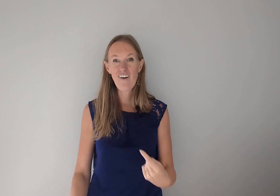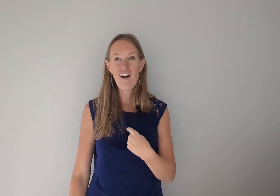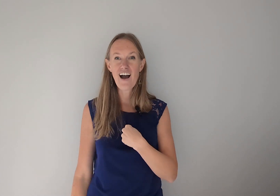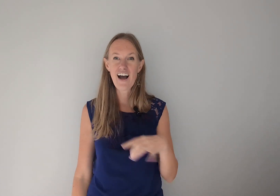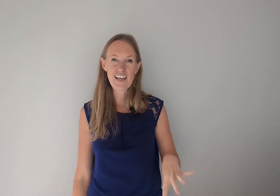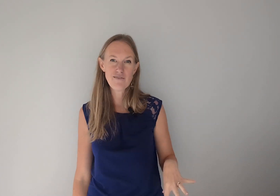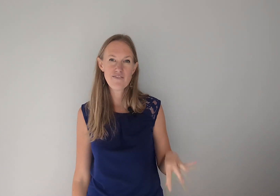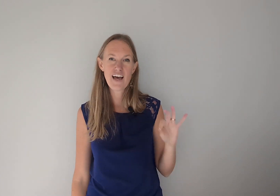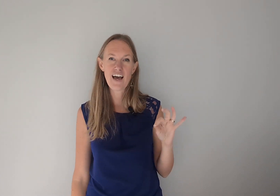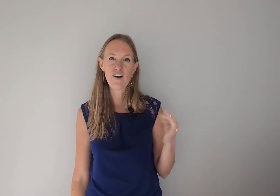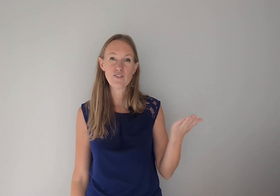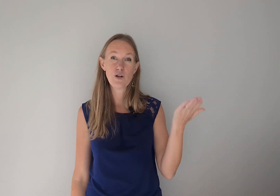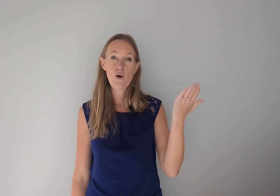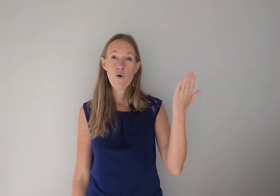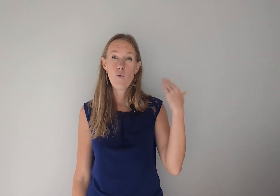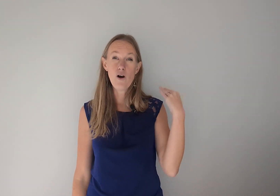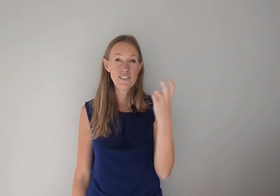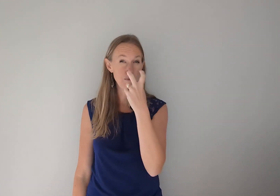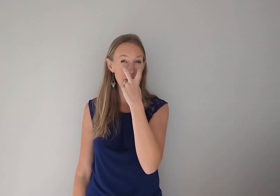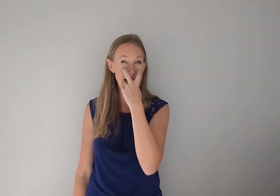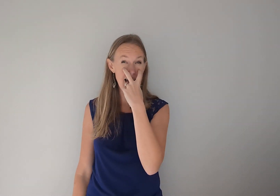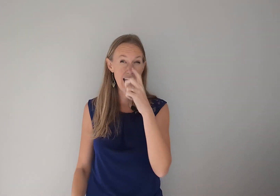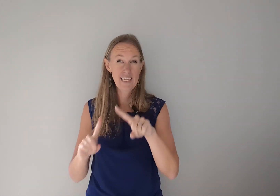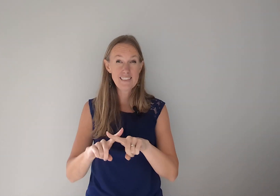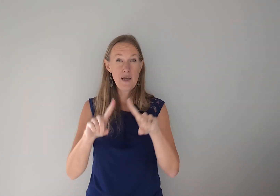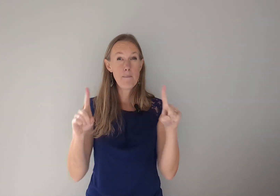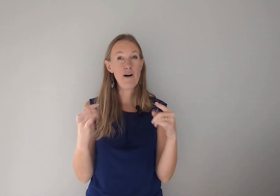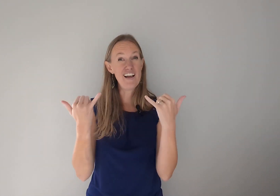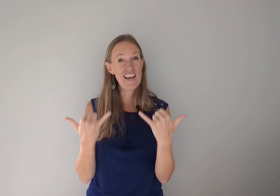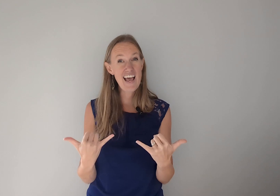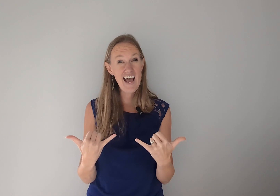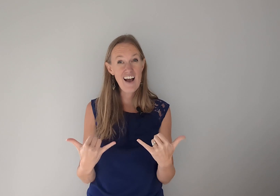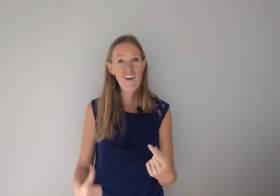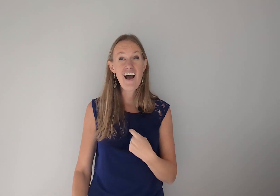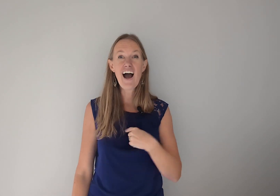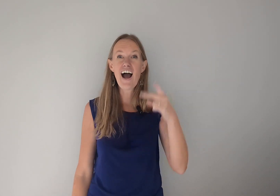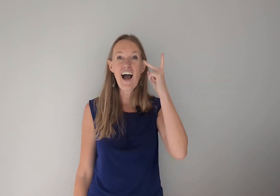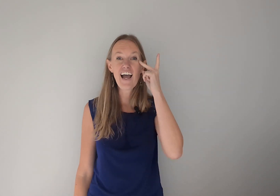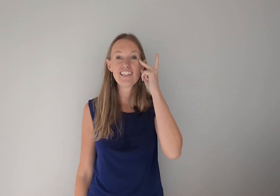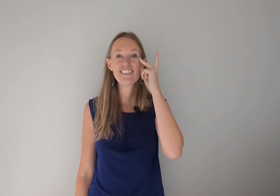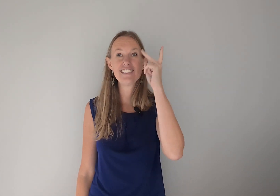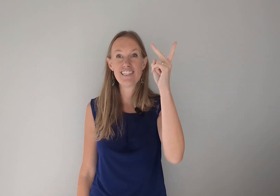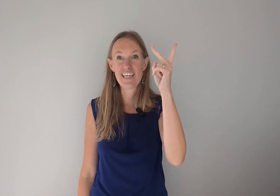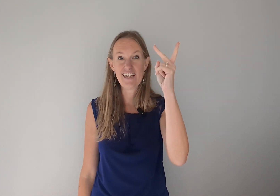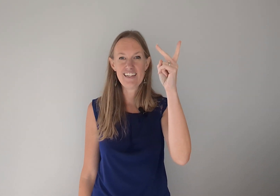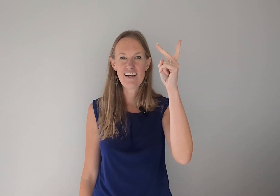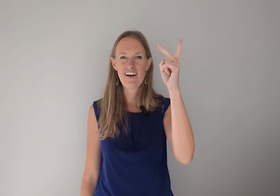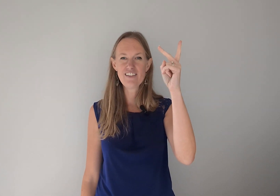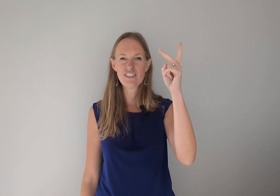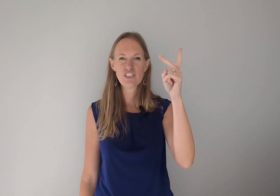now I am found. Was blind, but now I see. And now on to verse